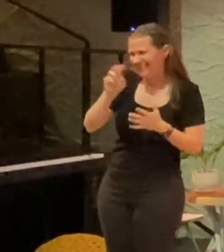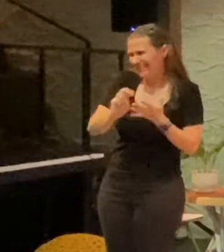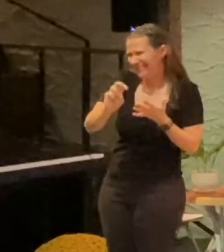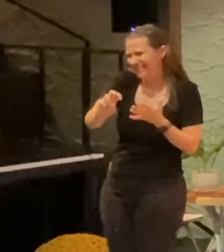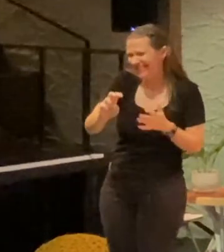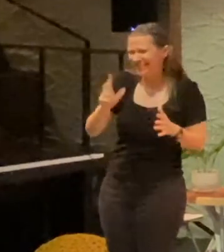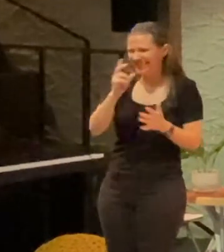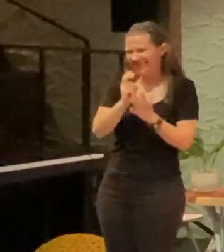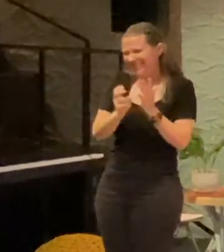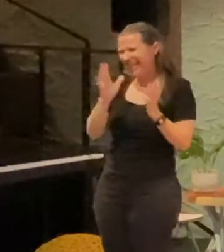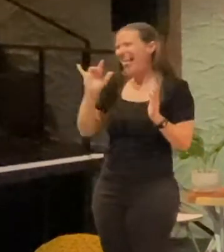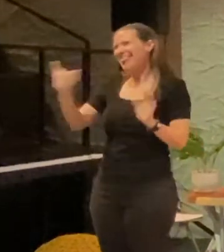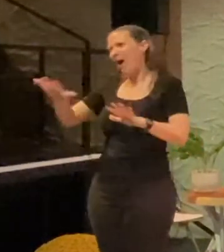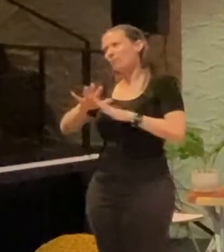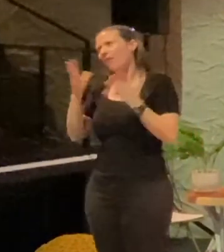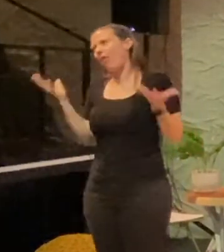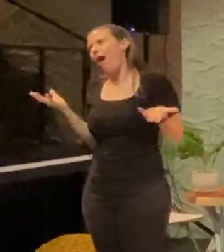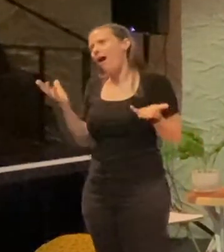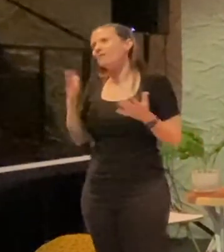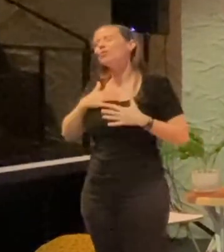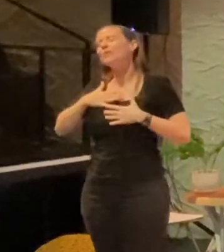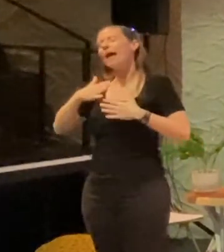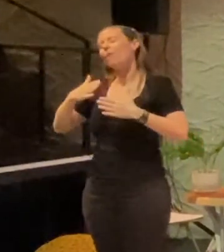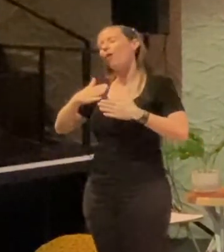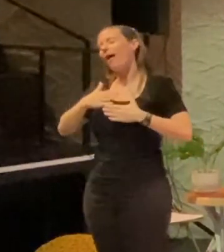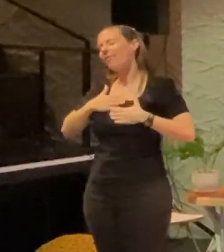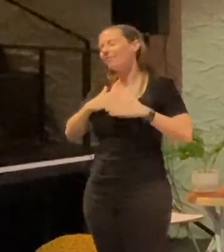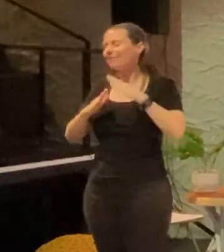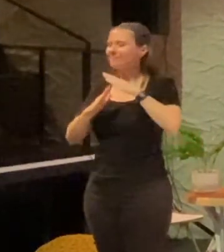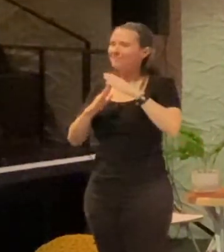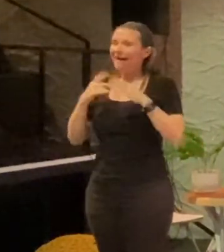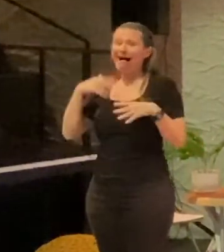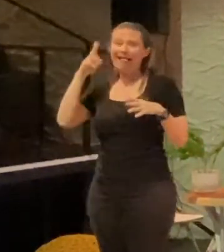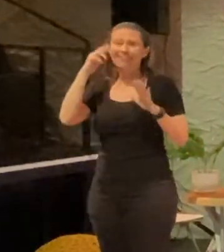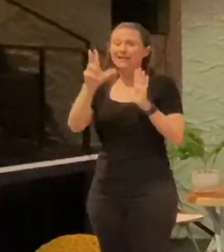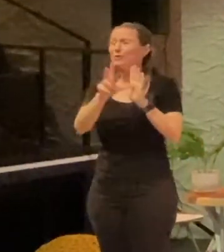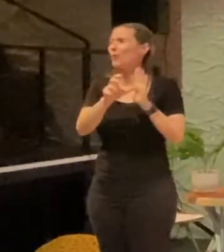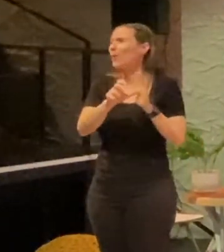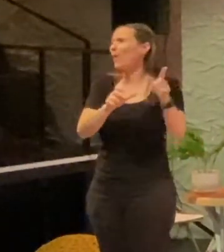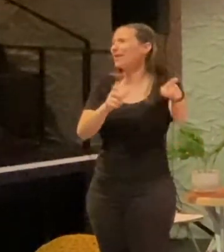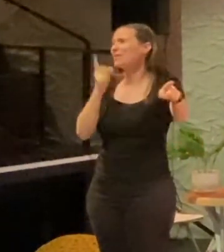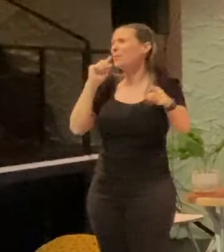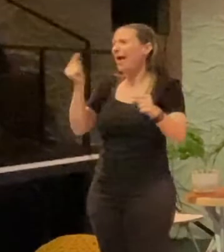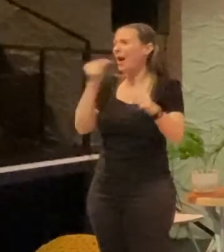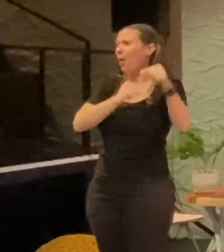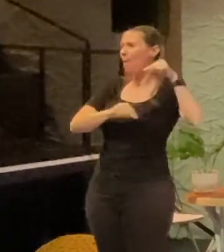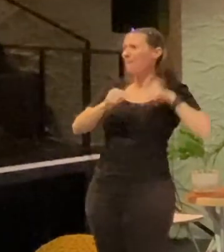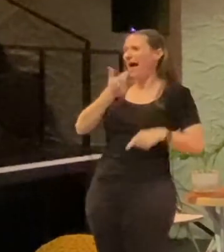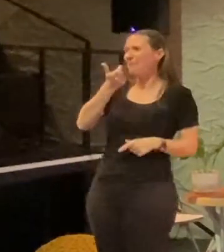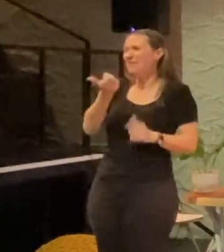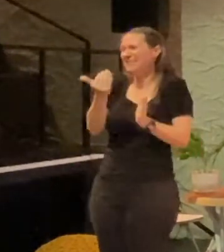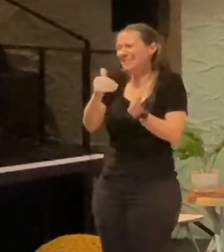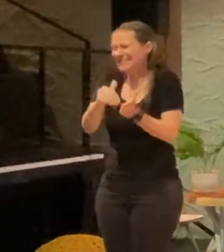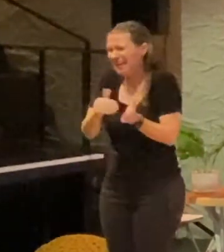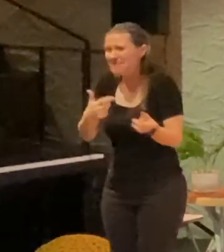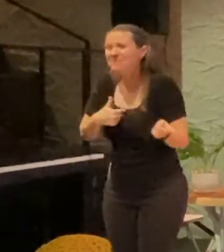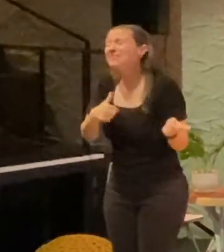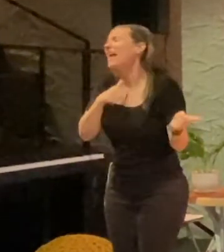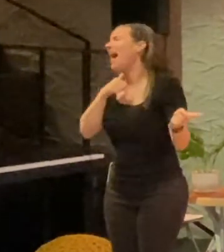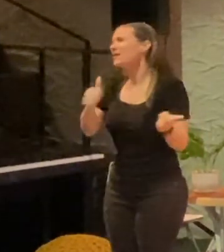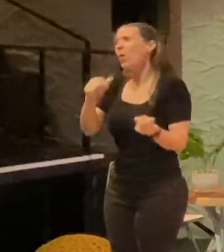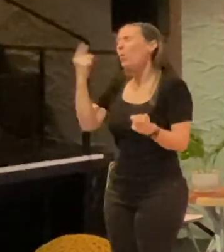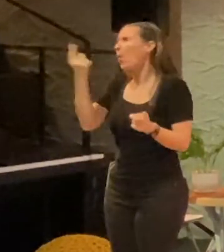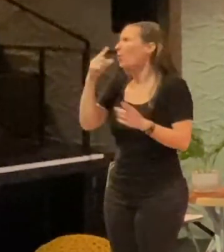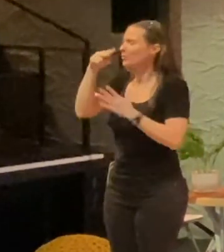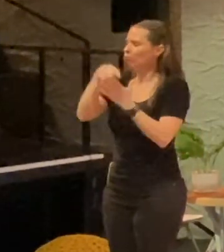I know that was a lot, so just take a breath in for a second. I think it's recorded. You can always double back on some of that stuff. Look, I don't always read the Bible this